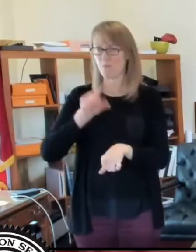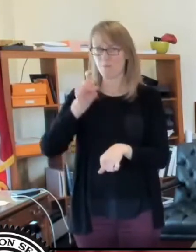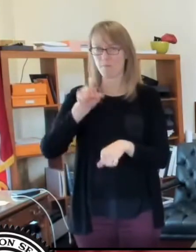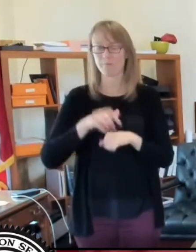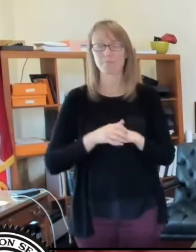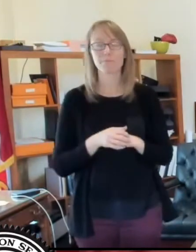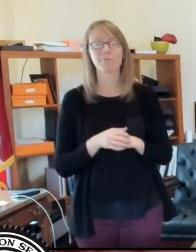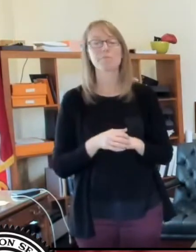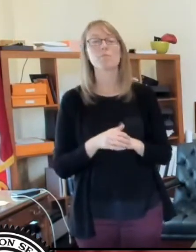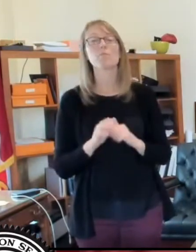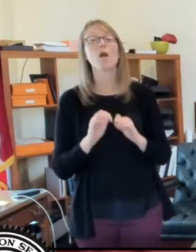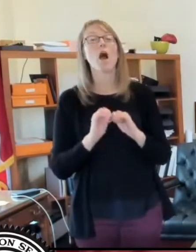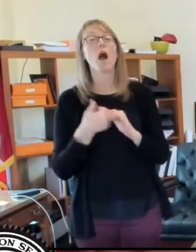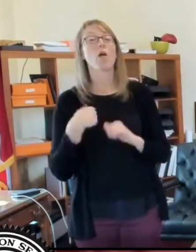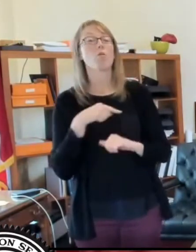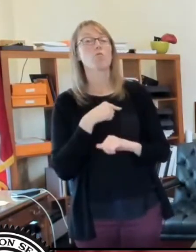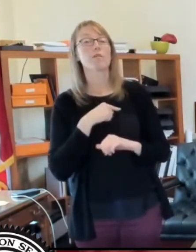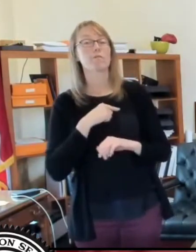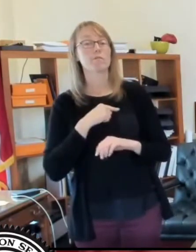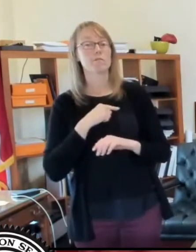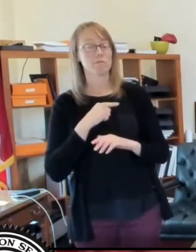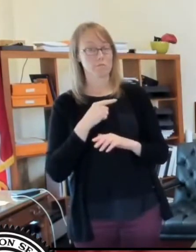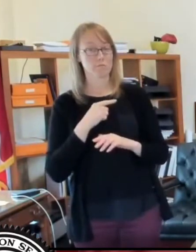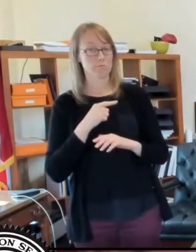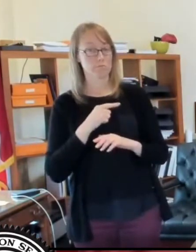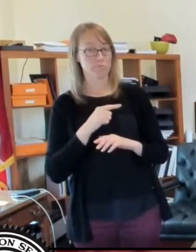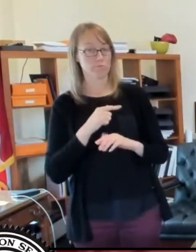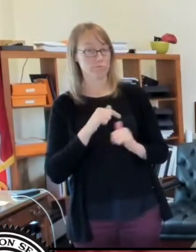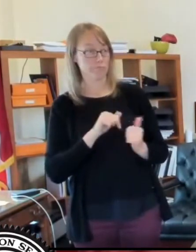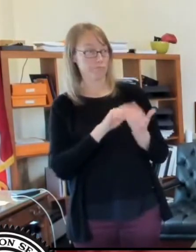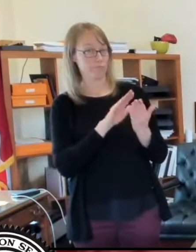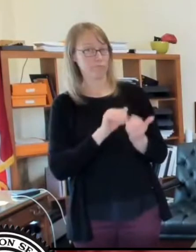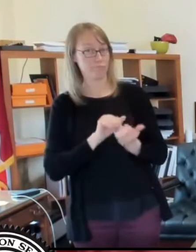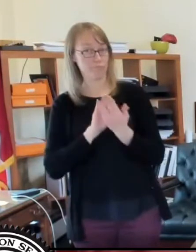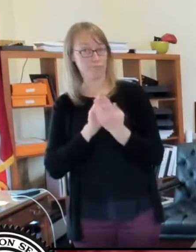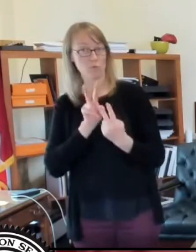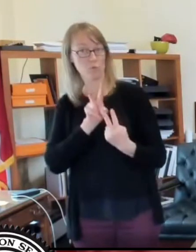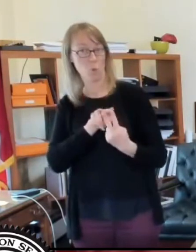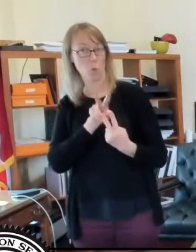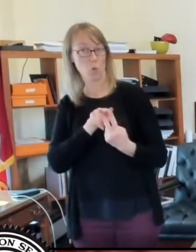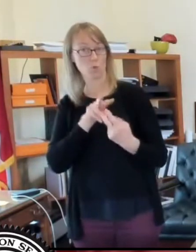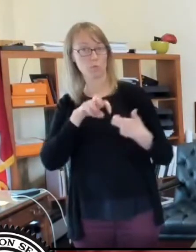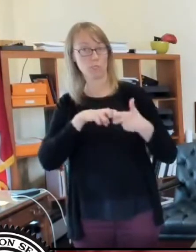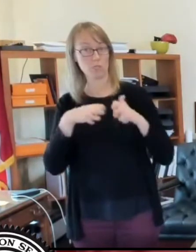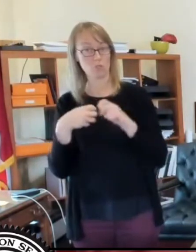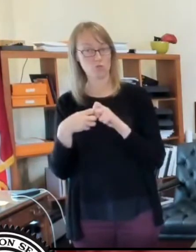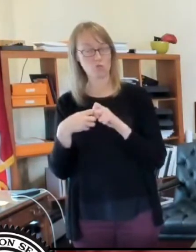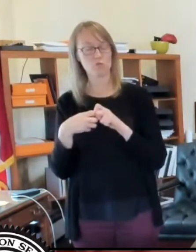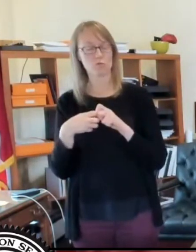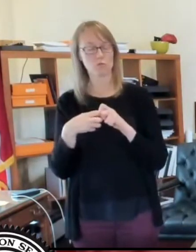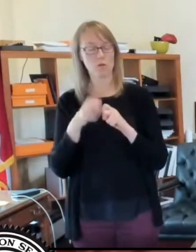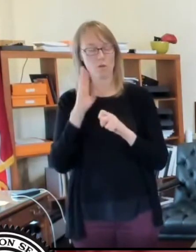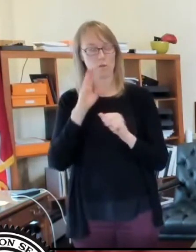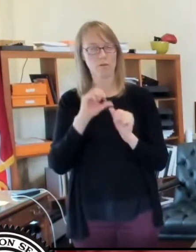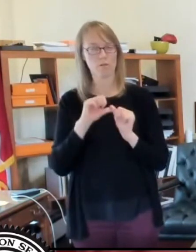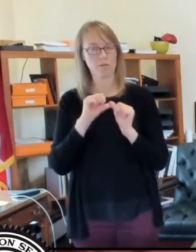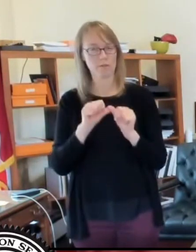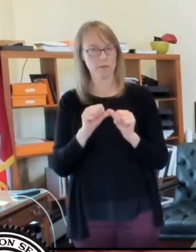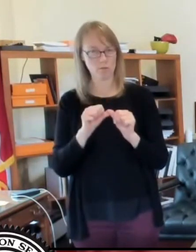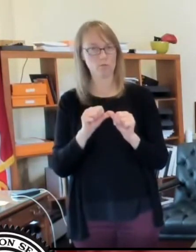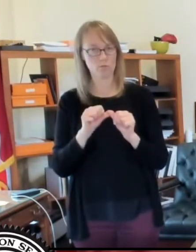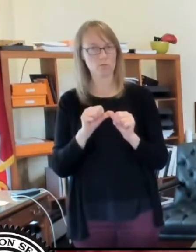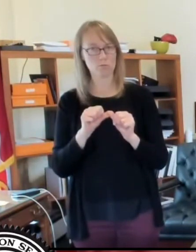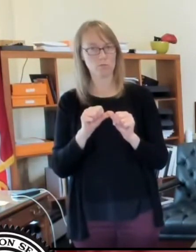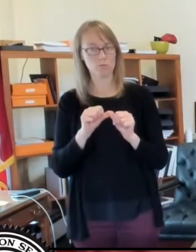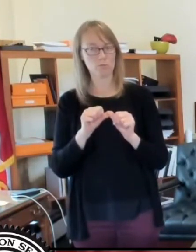solution? No, it's not long-term, but it is certainly a mid-term solution. And if there's something that you see